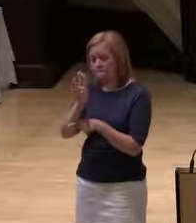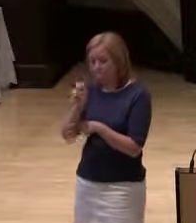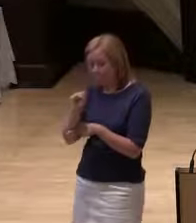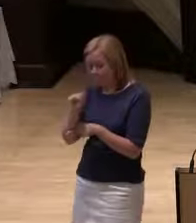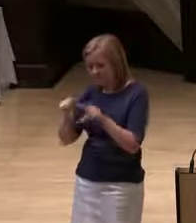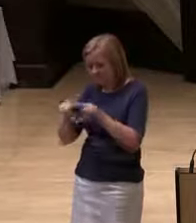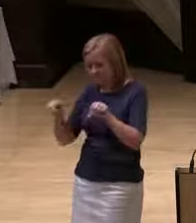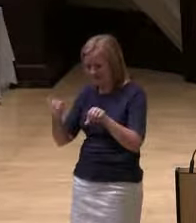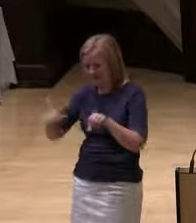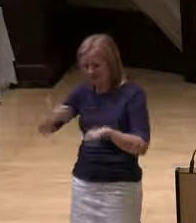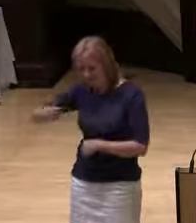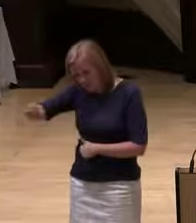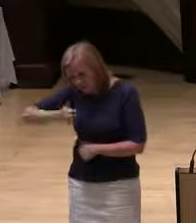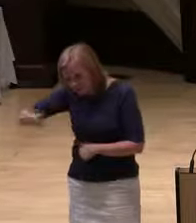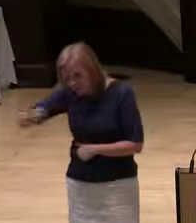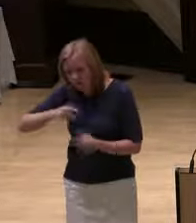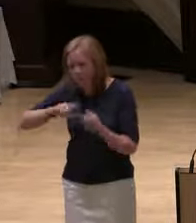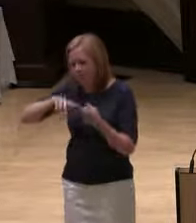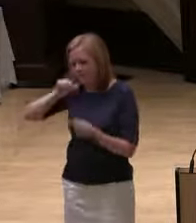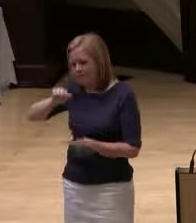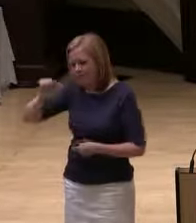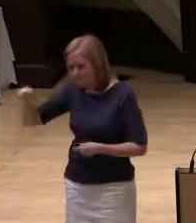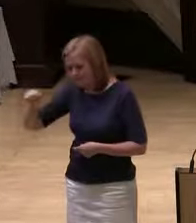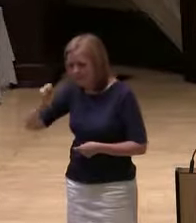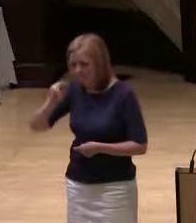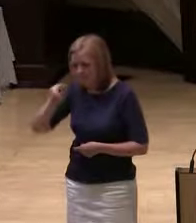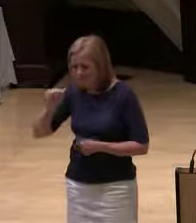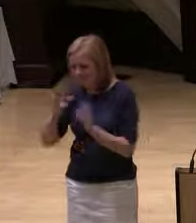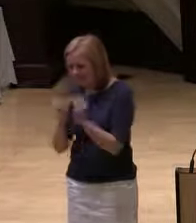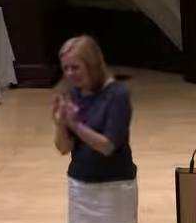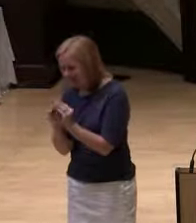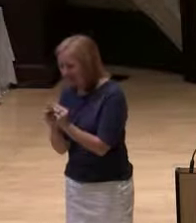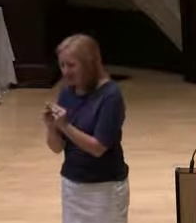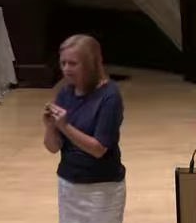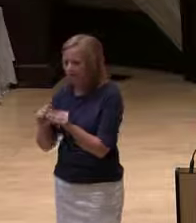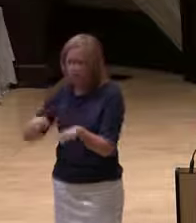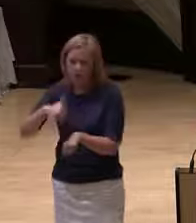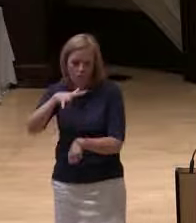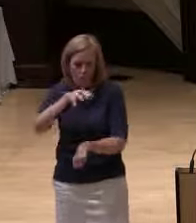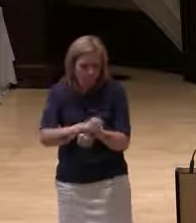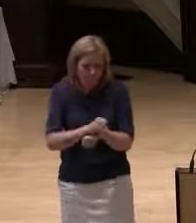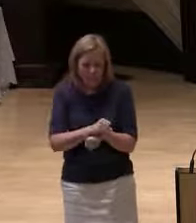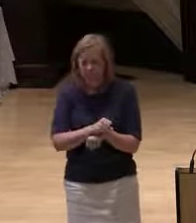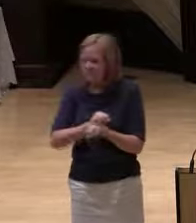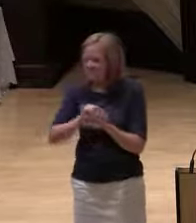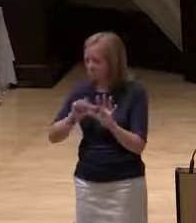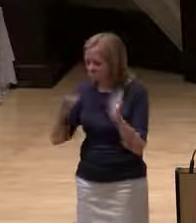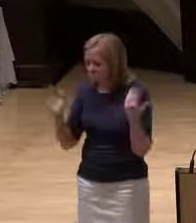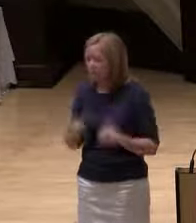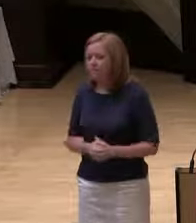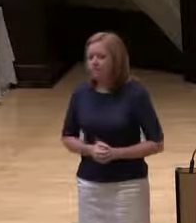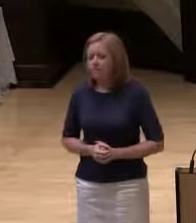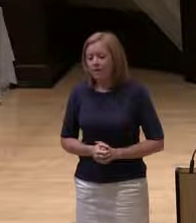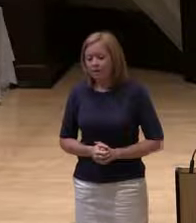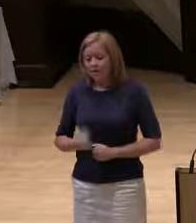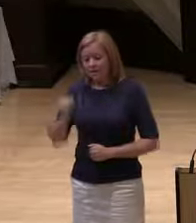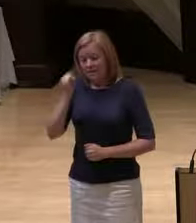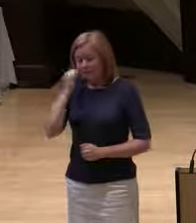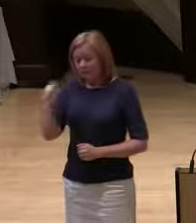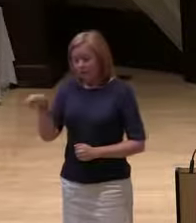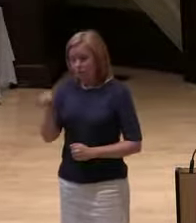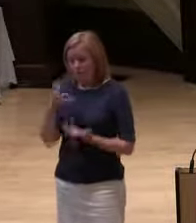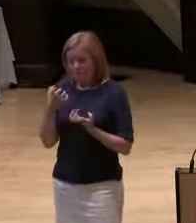their transportation to all of their AA and NA meetings and their other appointments and groups. So, if you would like